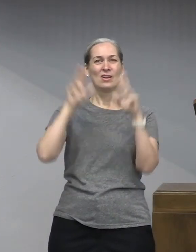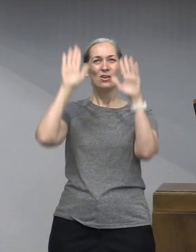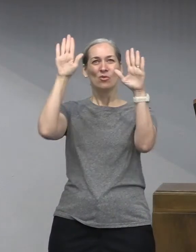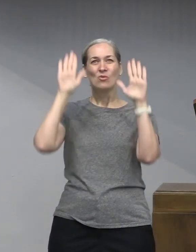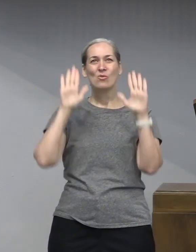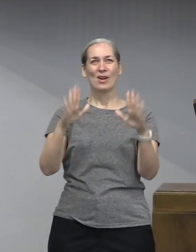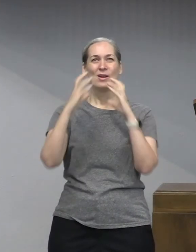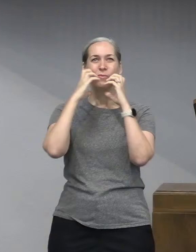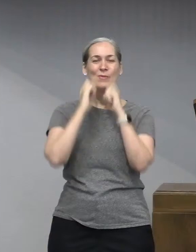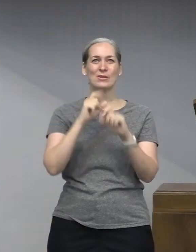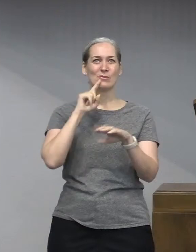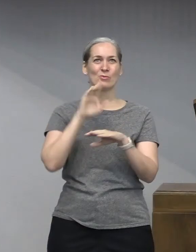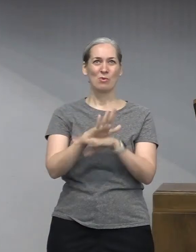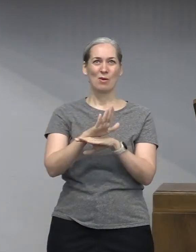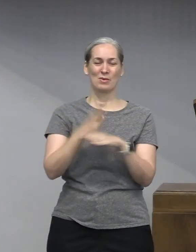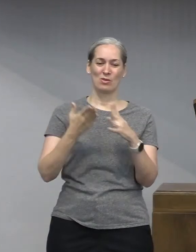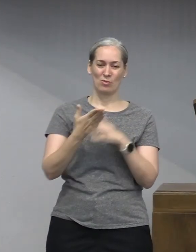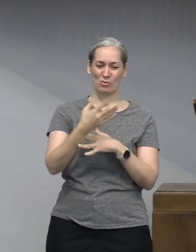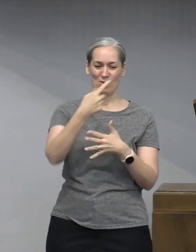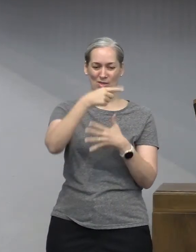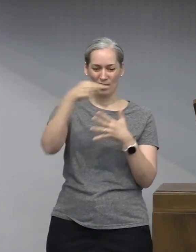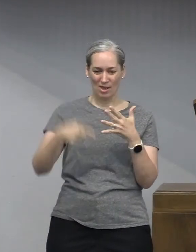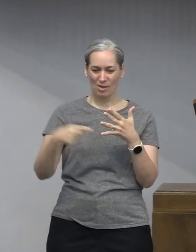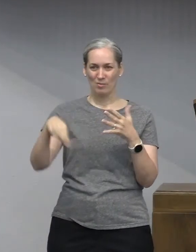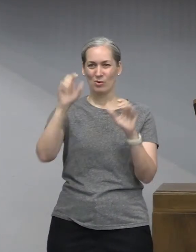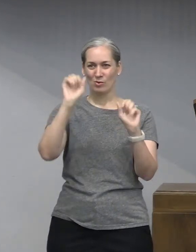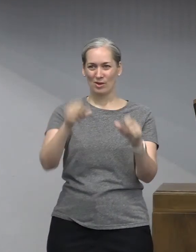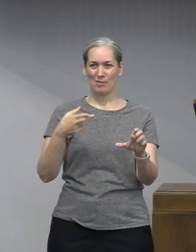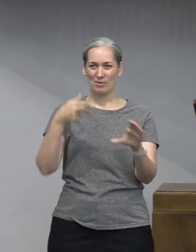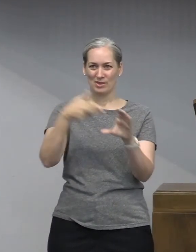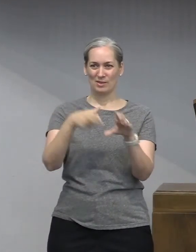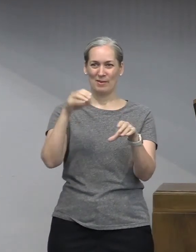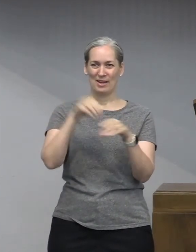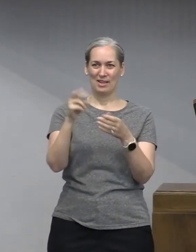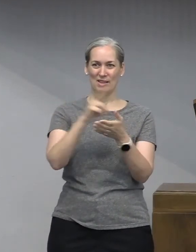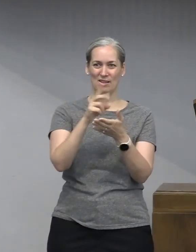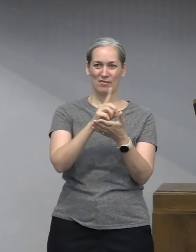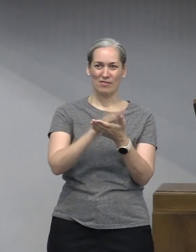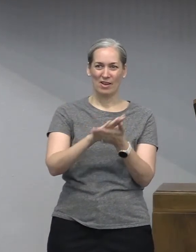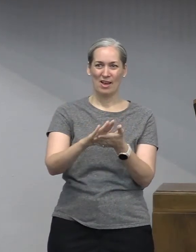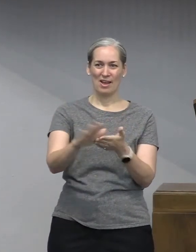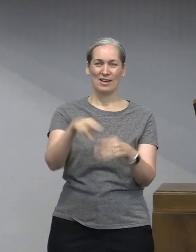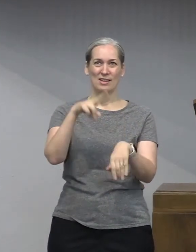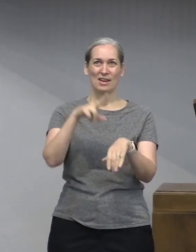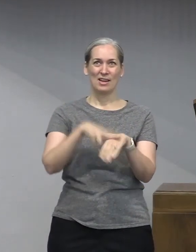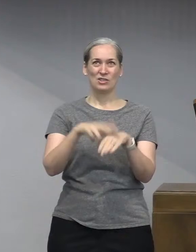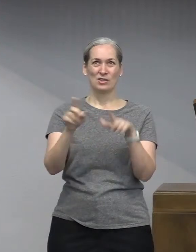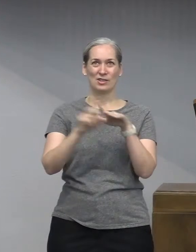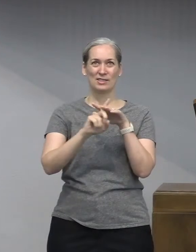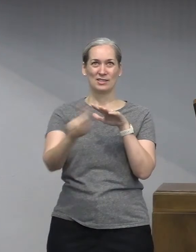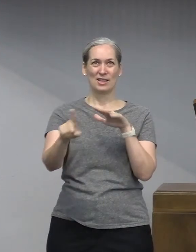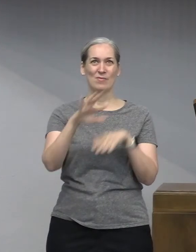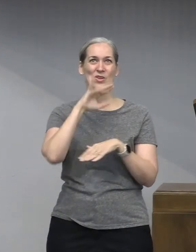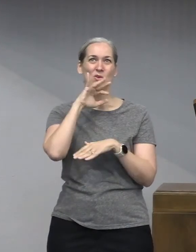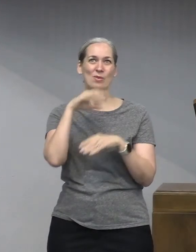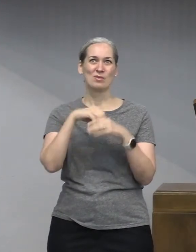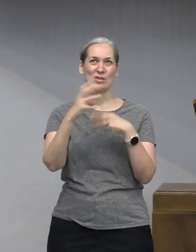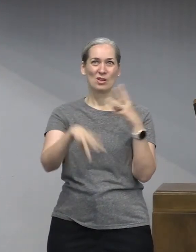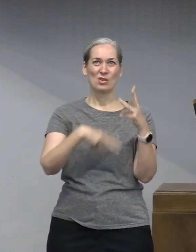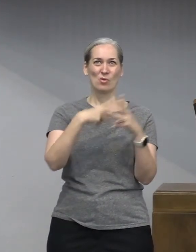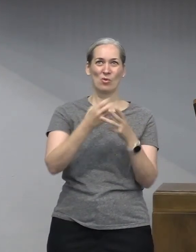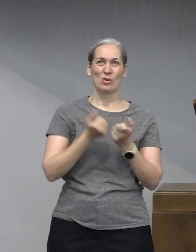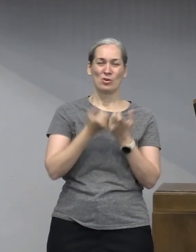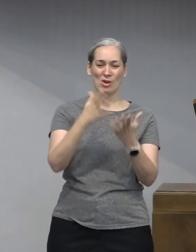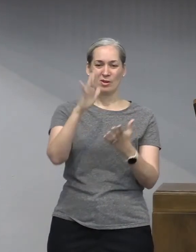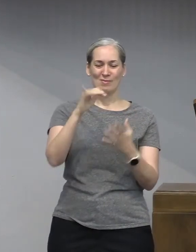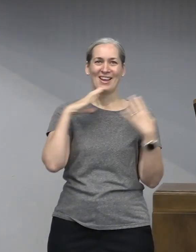precious promises, so that through them you may participate in the divine nature and escape the corruption in the world caused